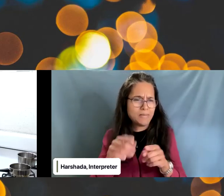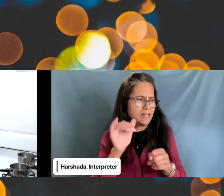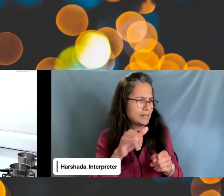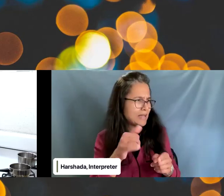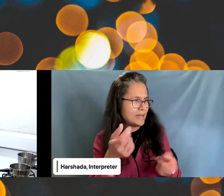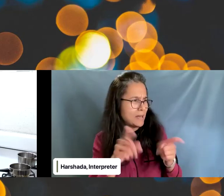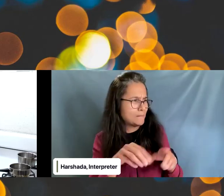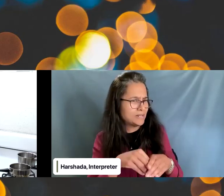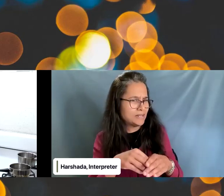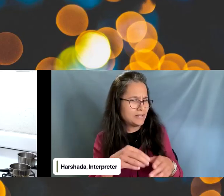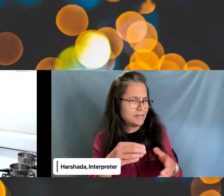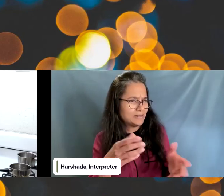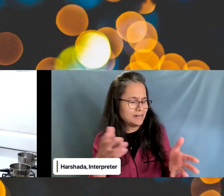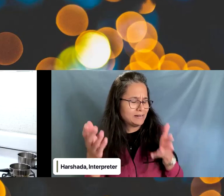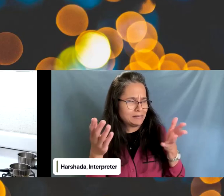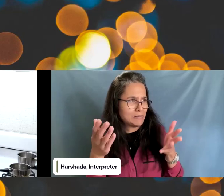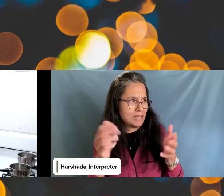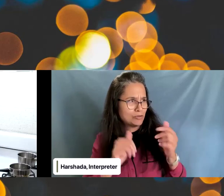real?